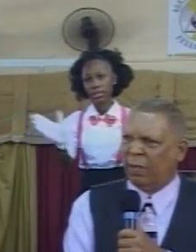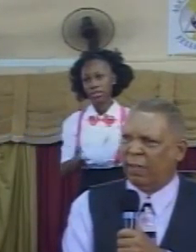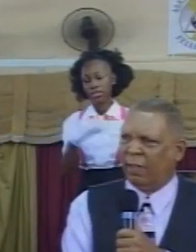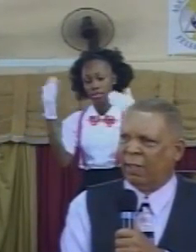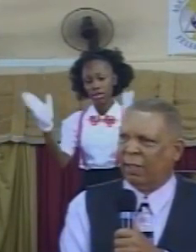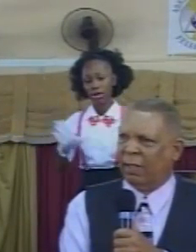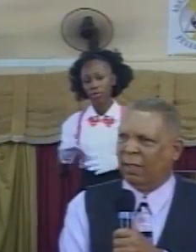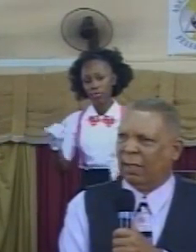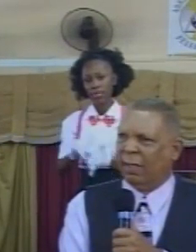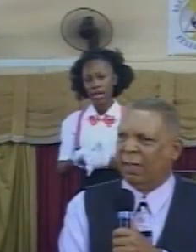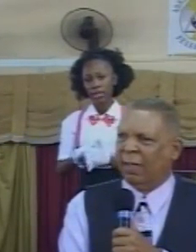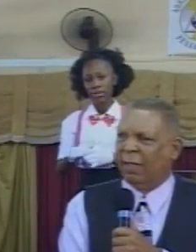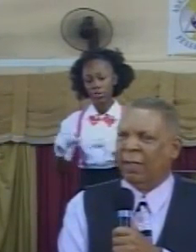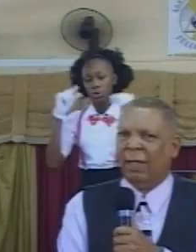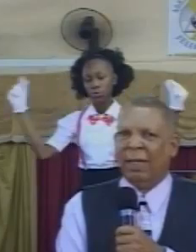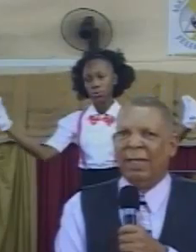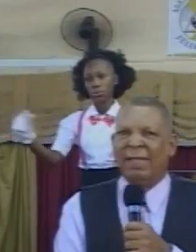ago.